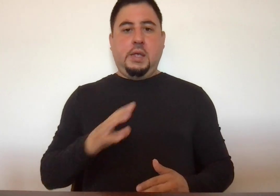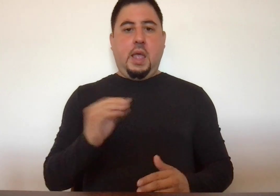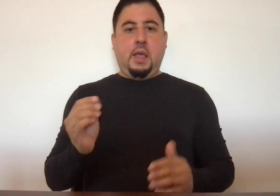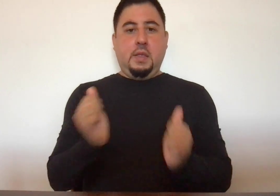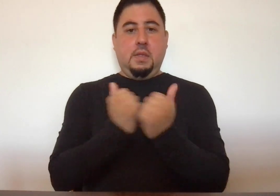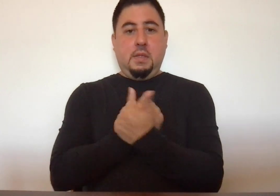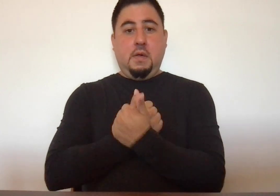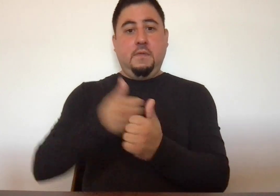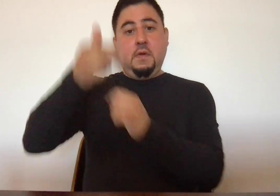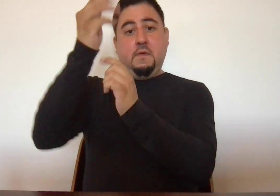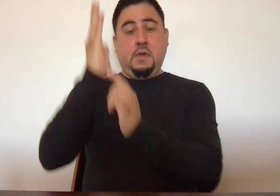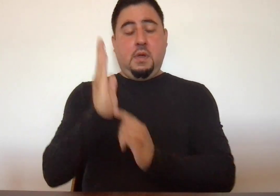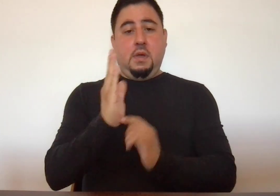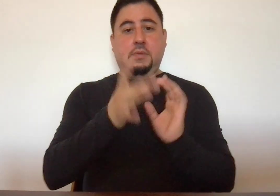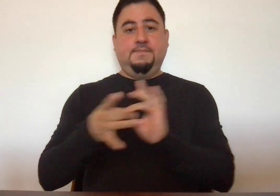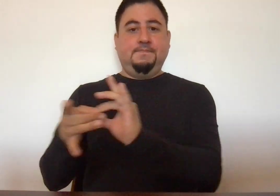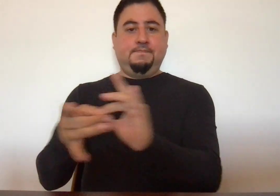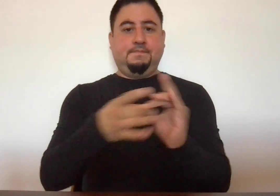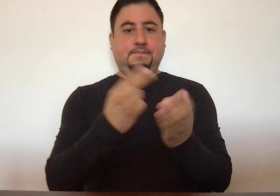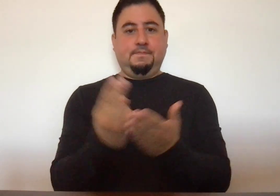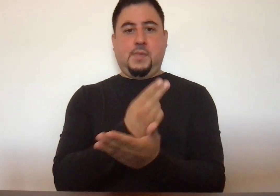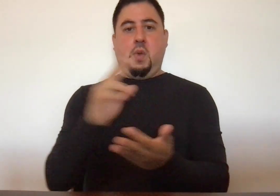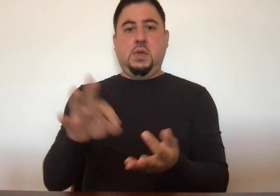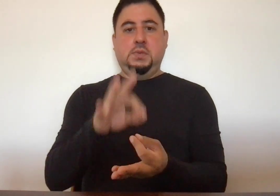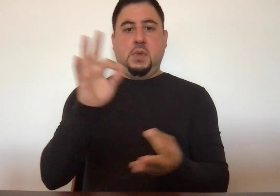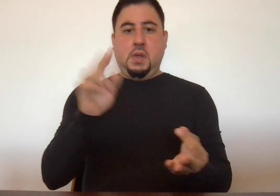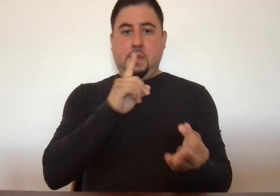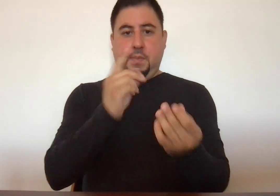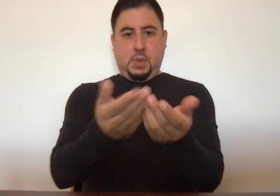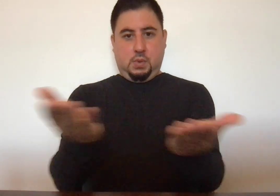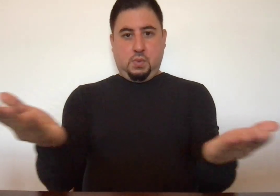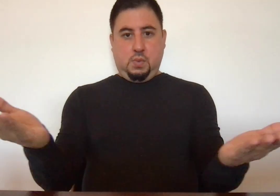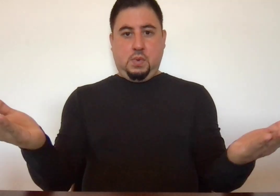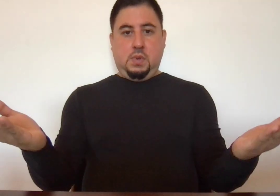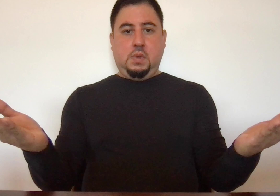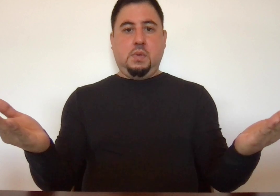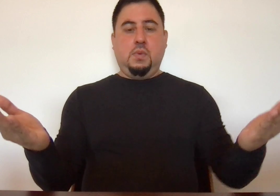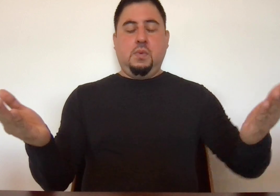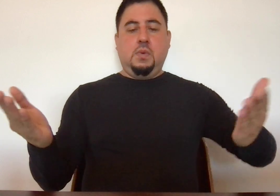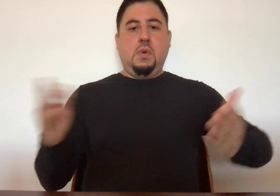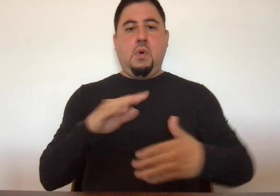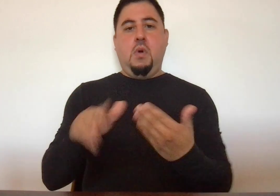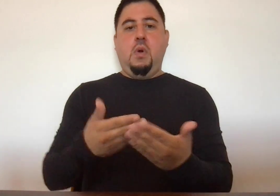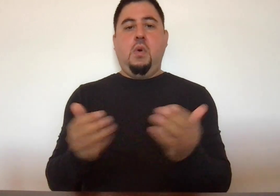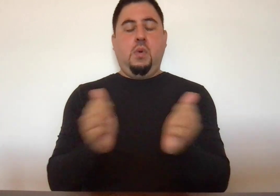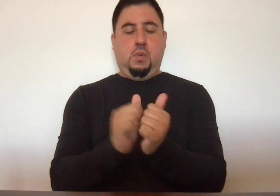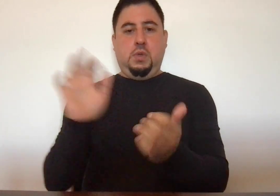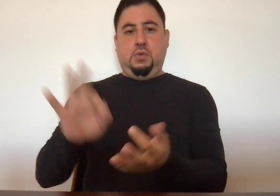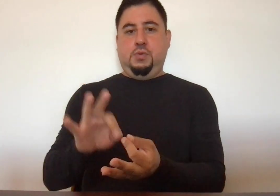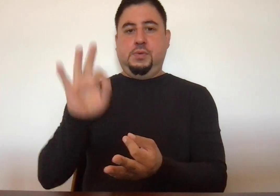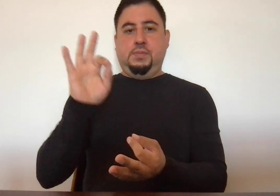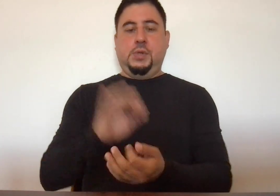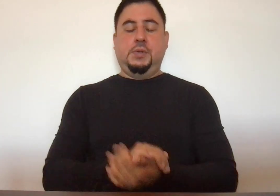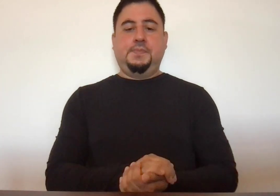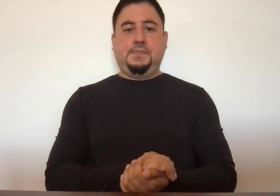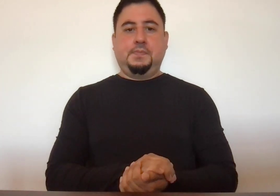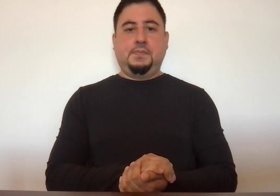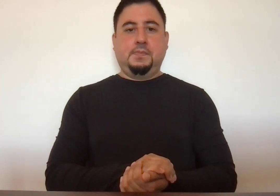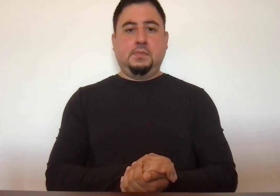love of God, and the communion of the Holy Spirit be with you all. With your spirit. My dear